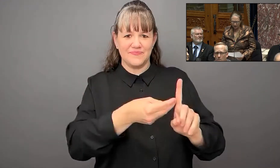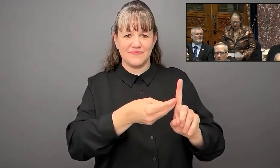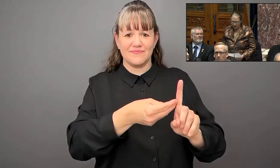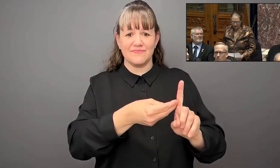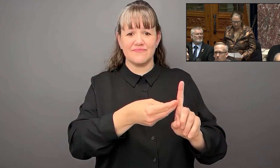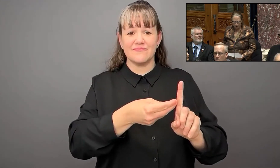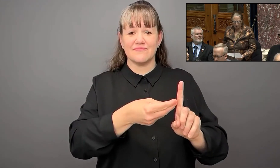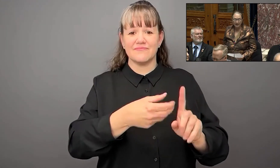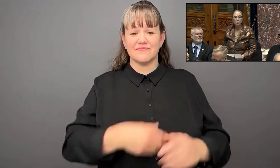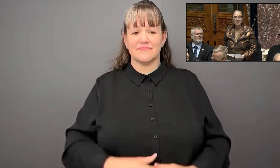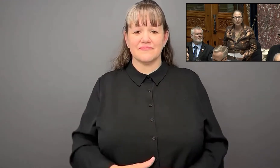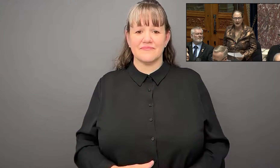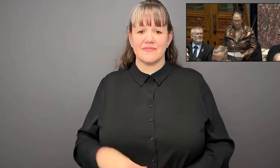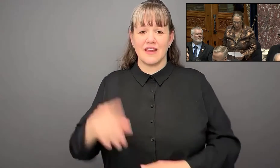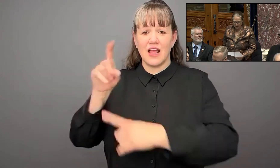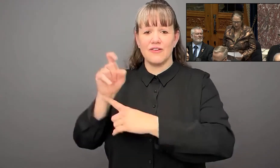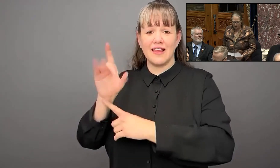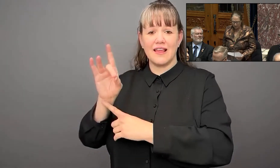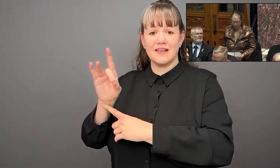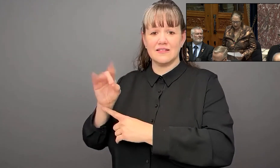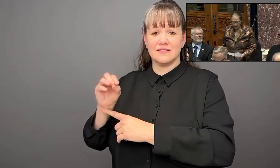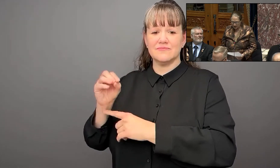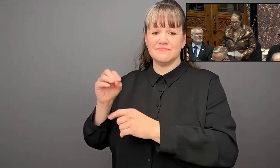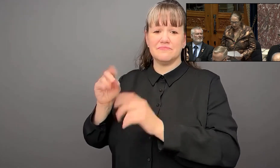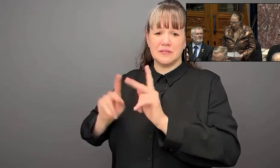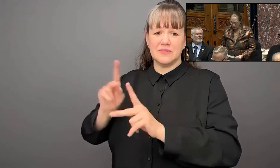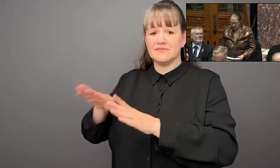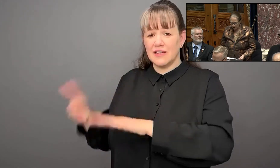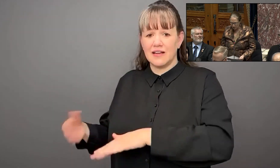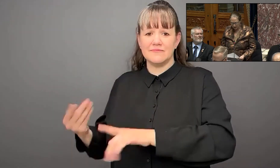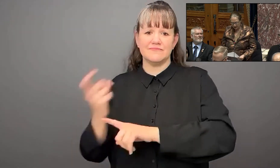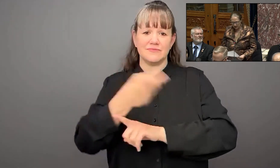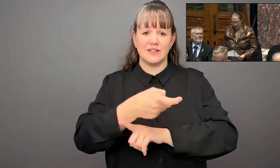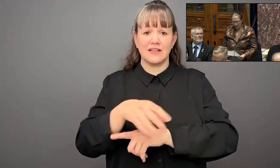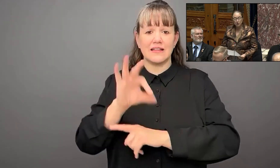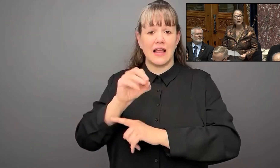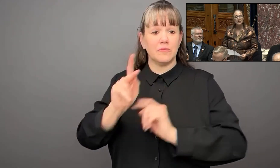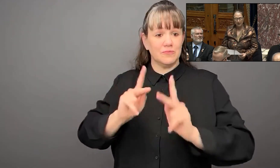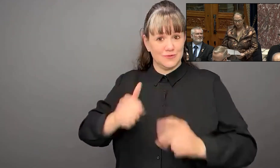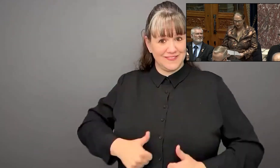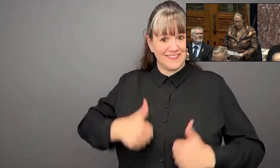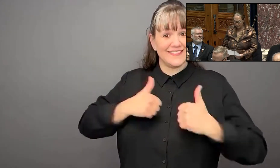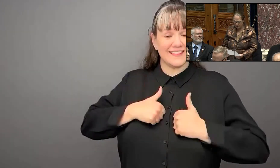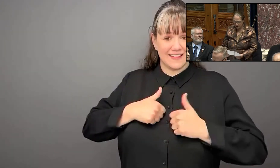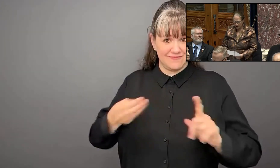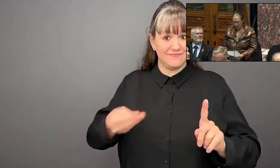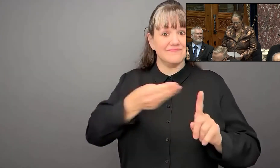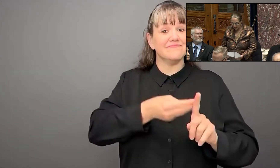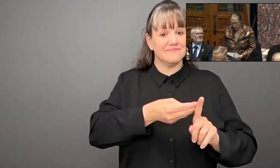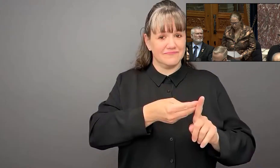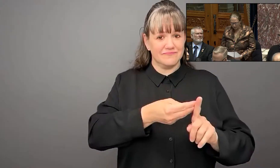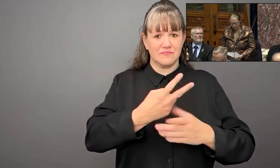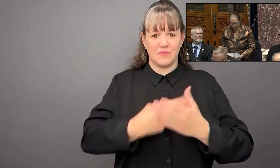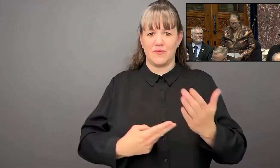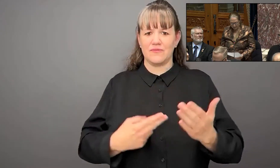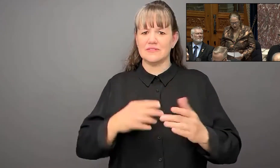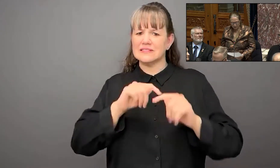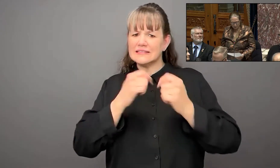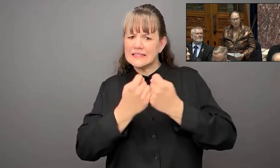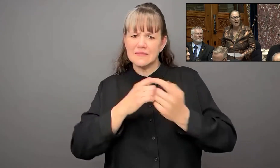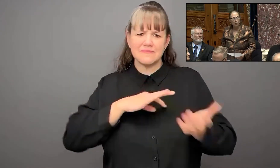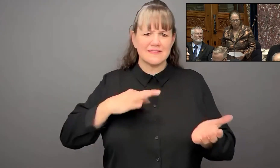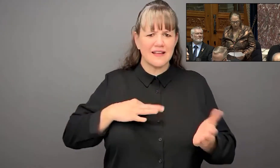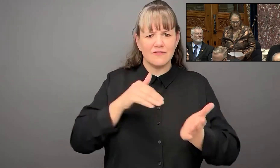dedicated healthcare teams who make transplant possible. Some of the volunteers with us today are transplant recipients and donor family